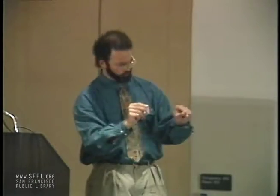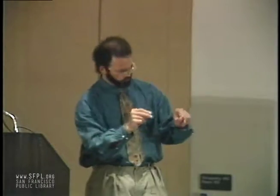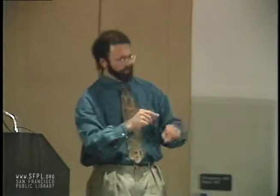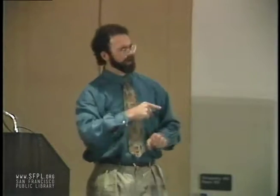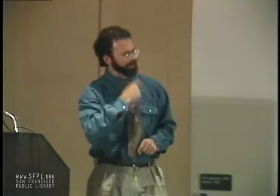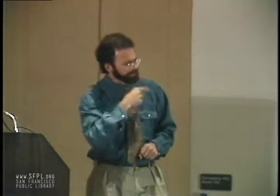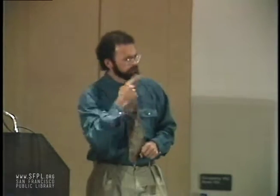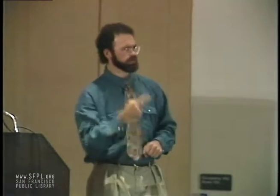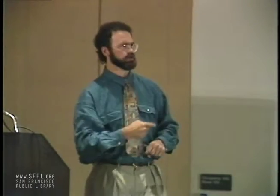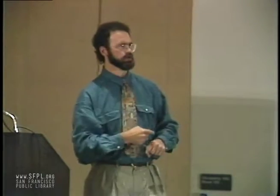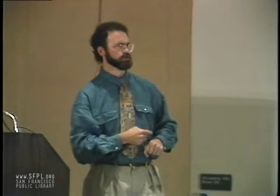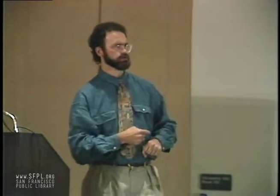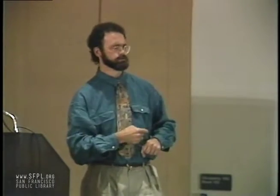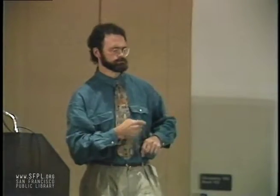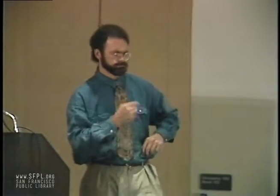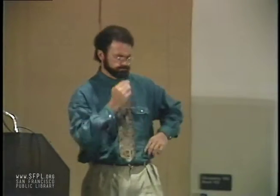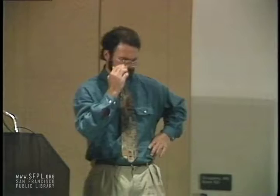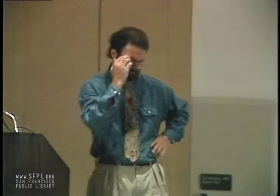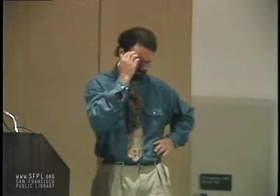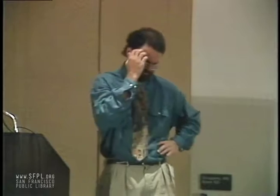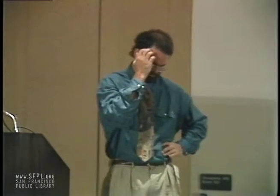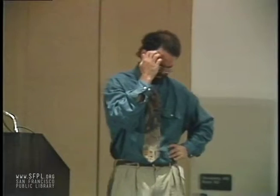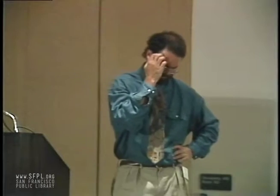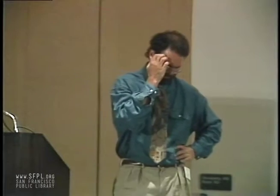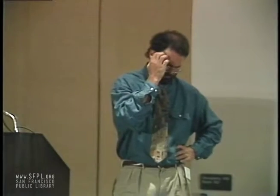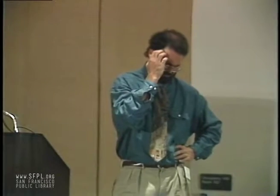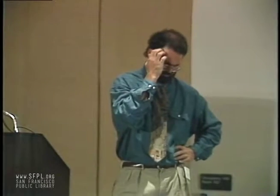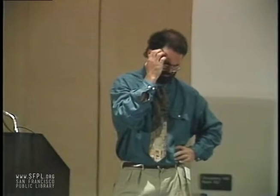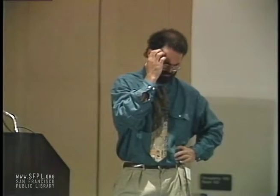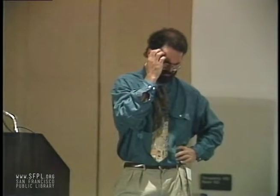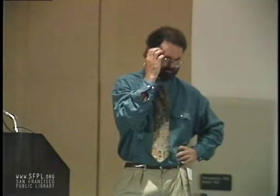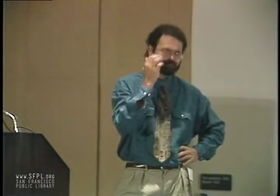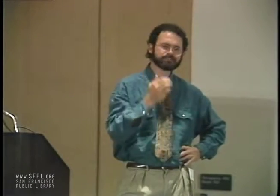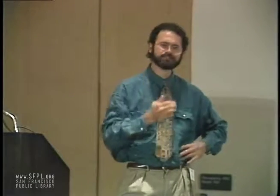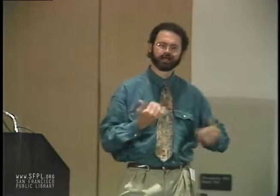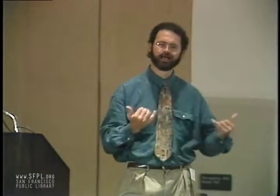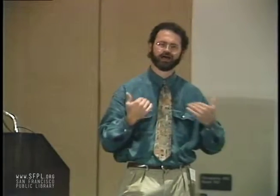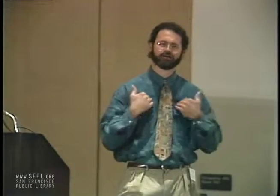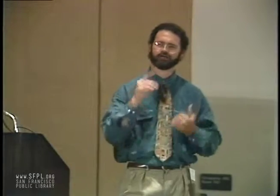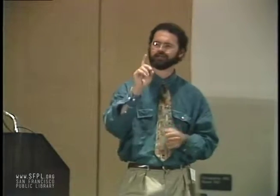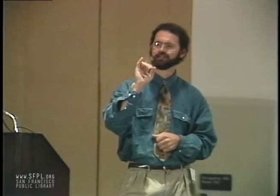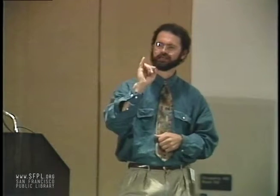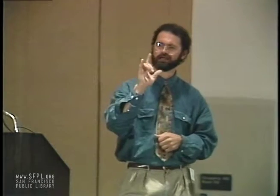And the older sister said, no, he's hearing. And the younger one thought about this.